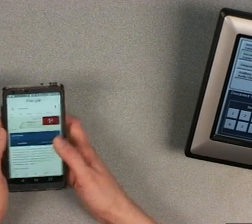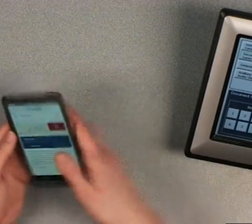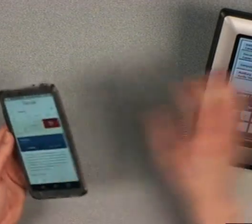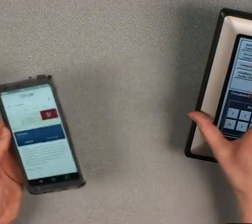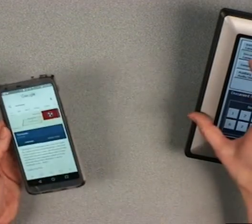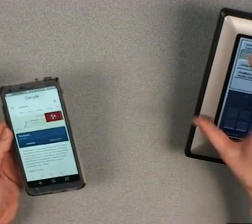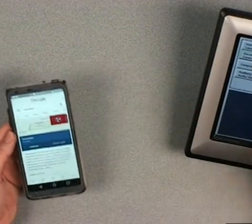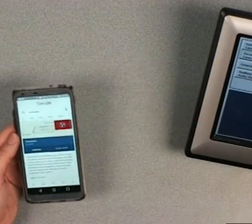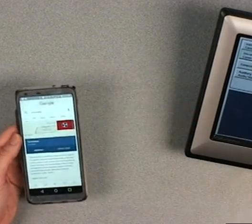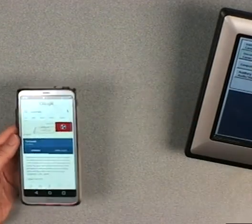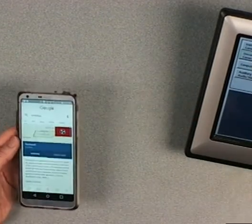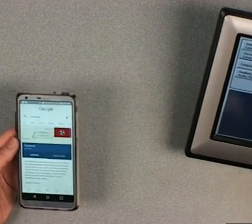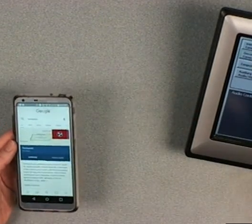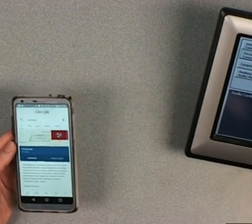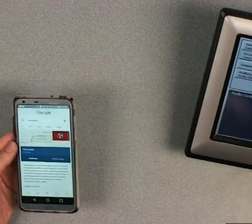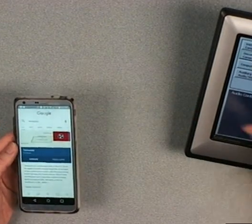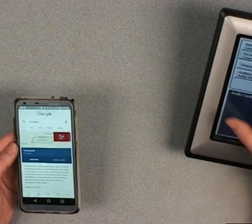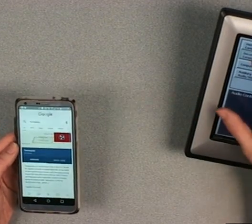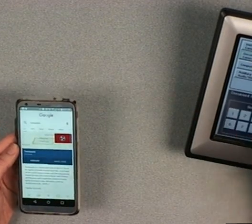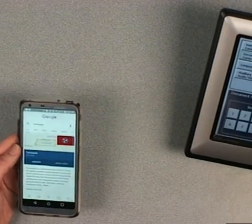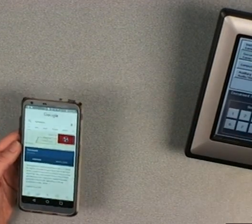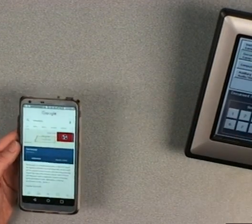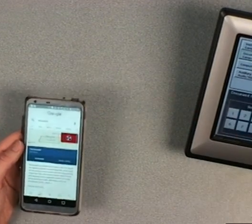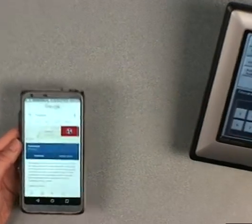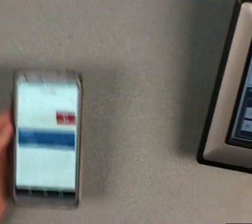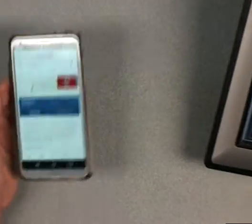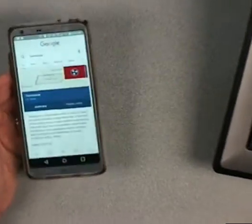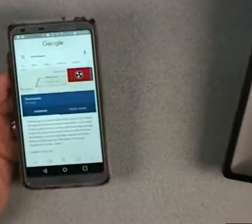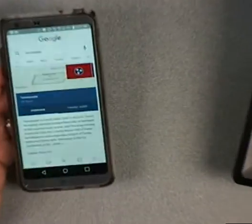usually, see, one of the first things that pops up is a picture of it,